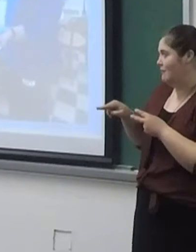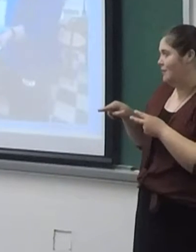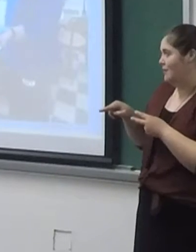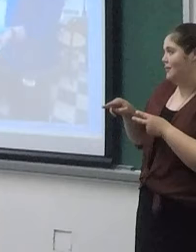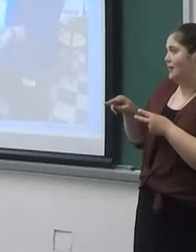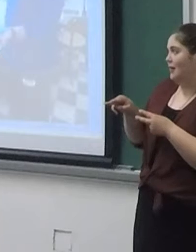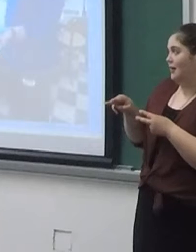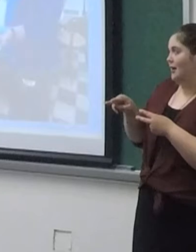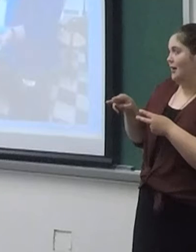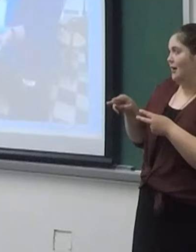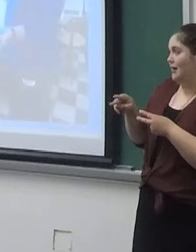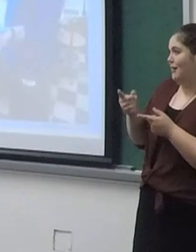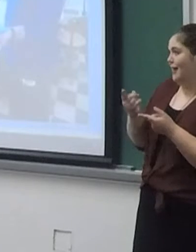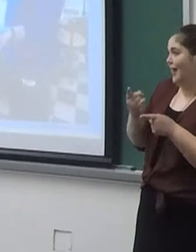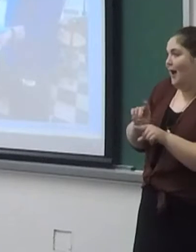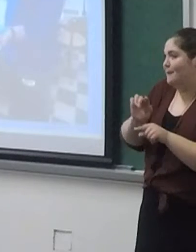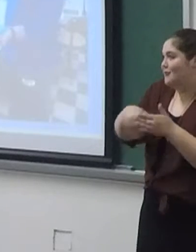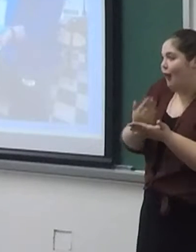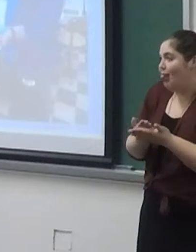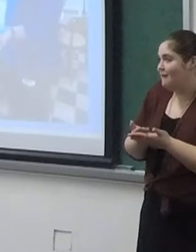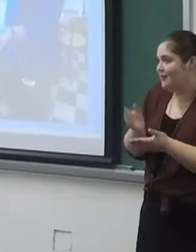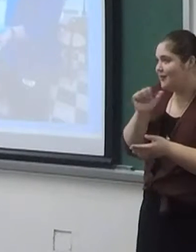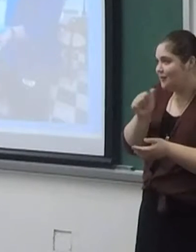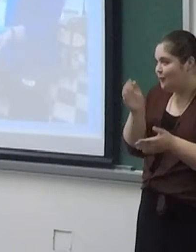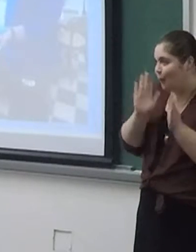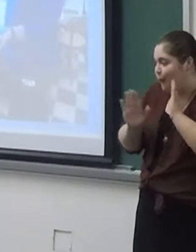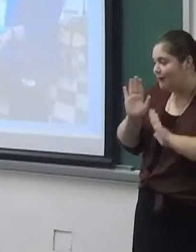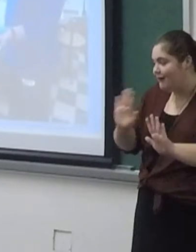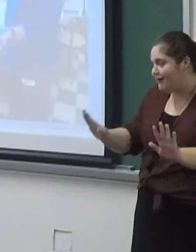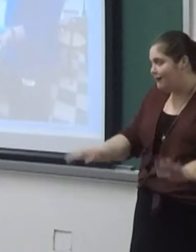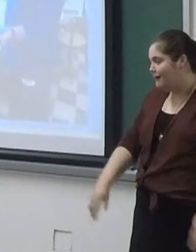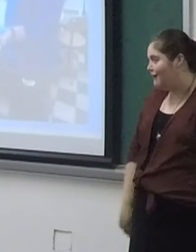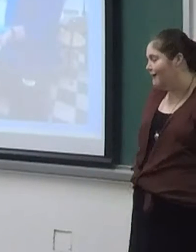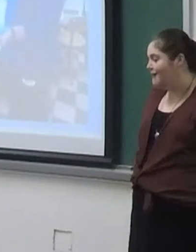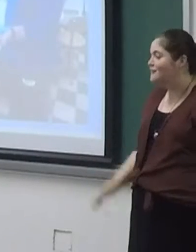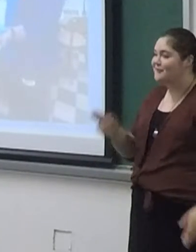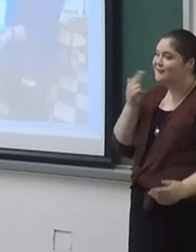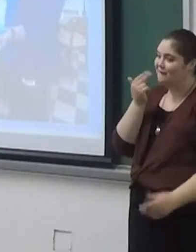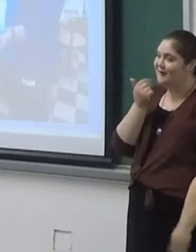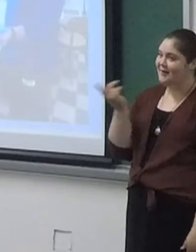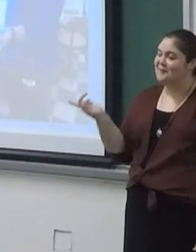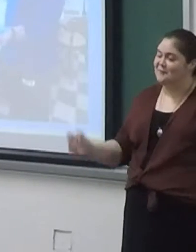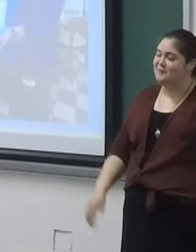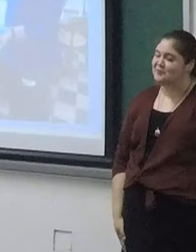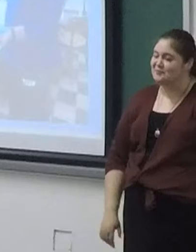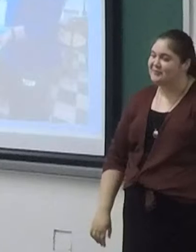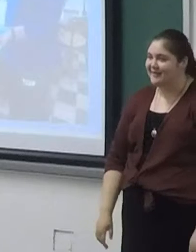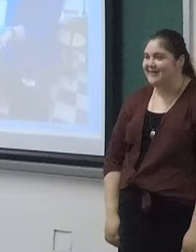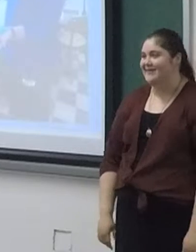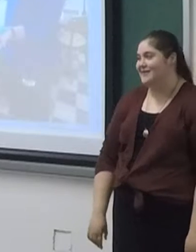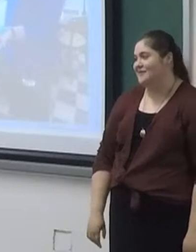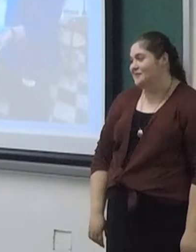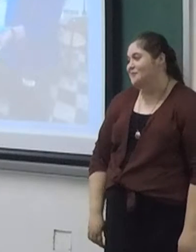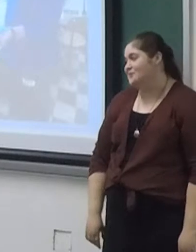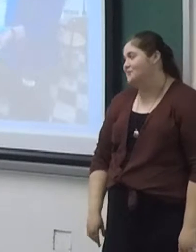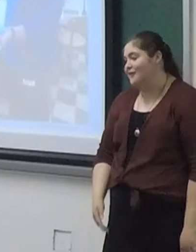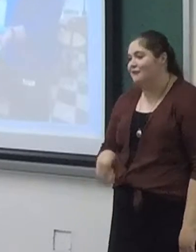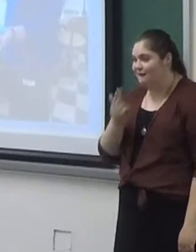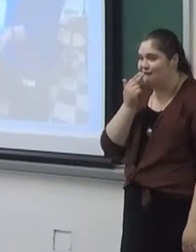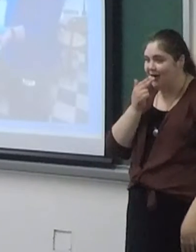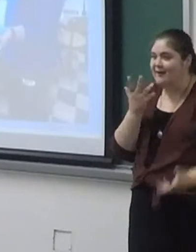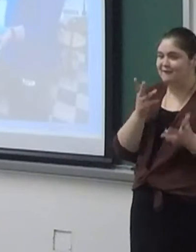that. And he's like, it happens to everybody, don't worry, you know. And it was just so hysterical. And then they had to bring it back and finish prayer.